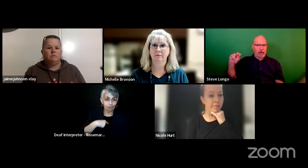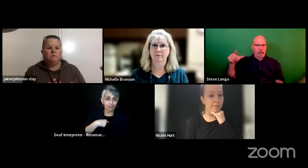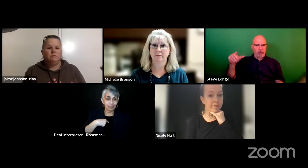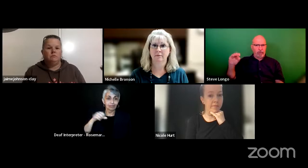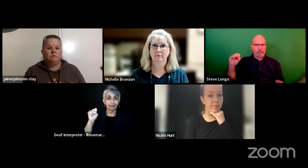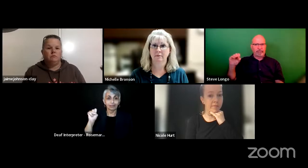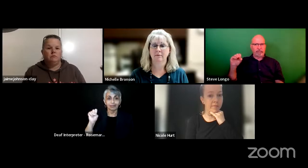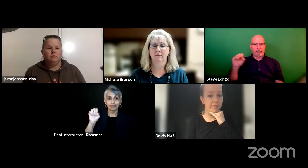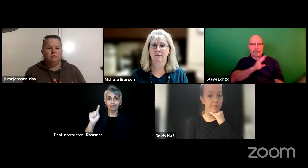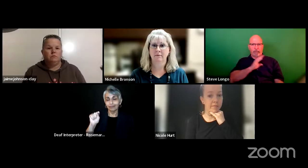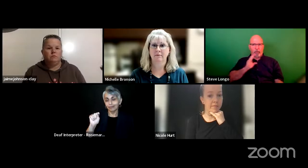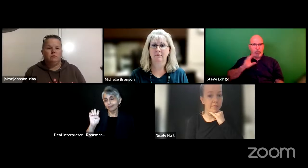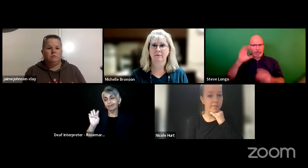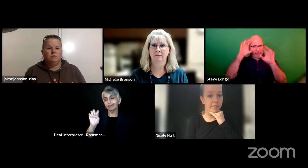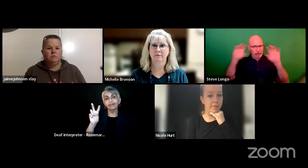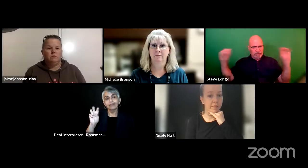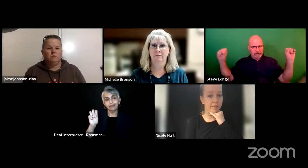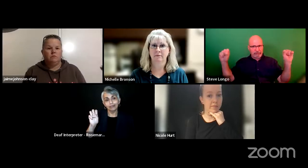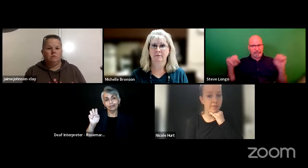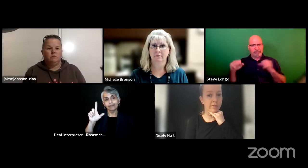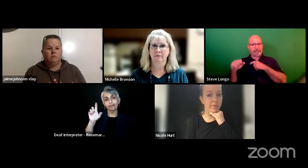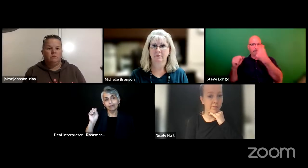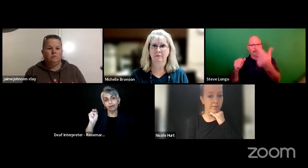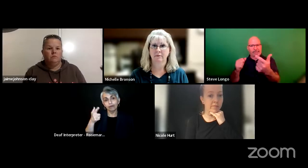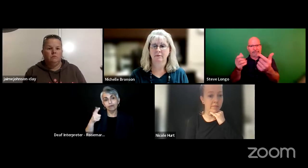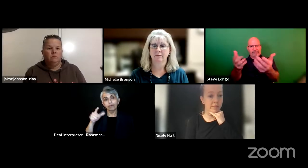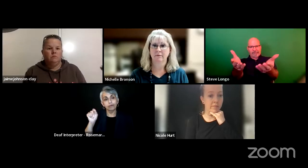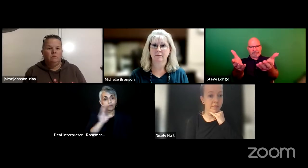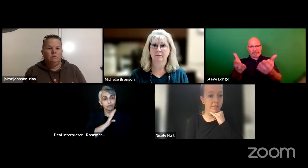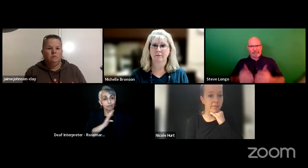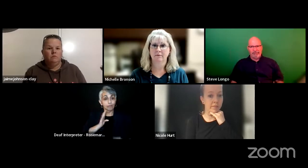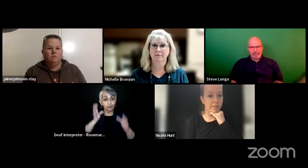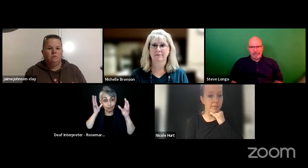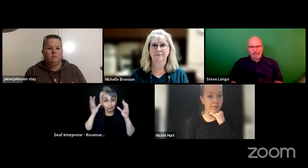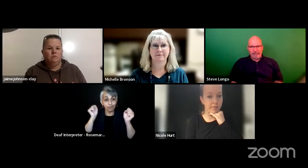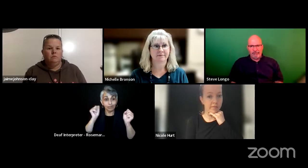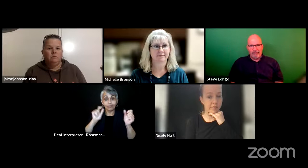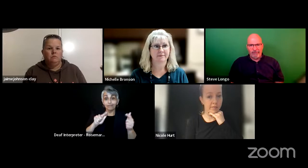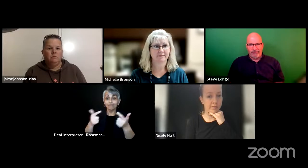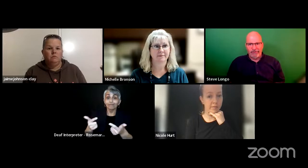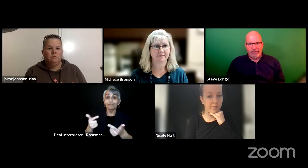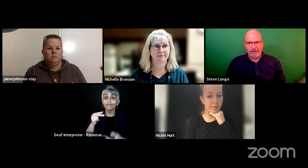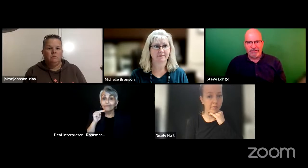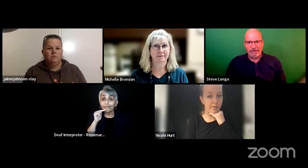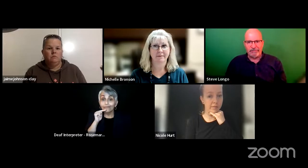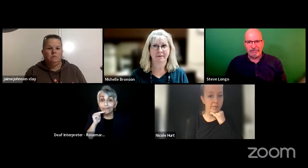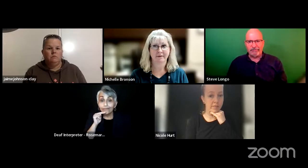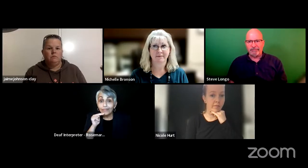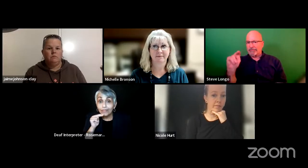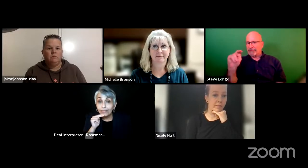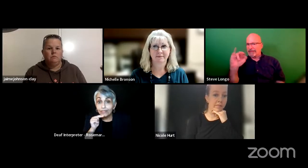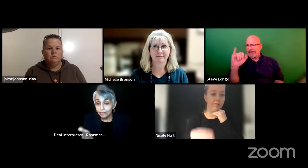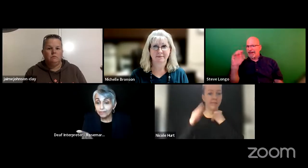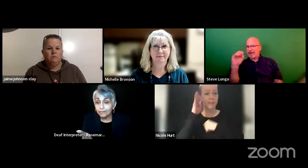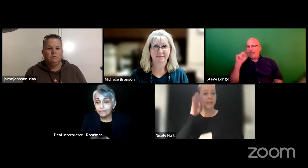start that off, my name is Steve Longo. I am currently board president. I will turn it